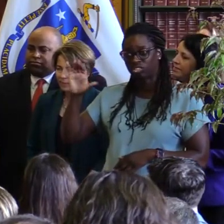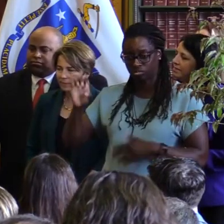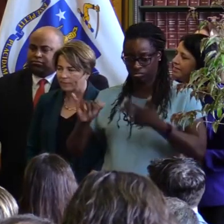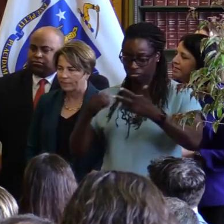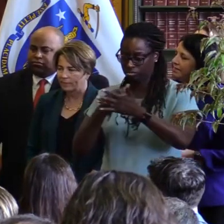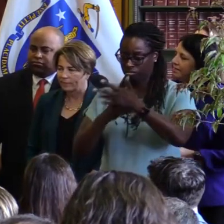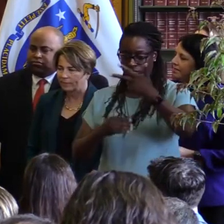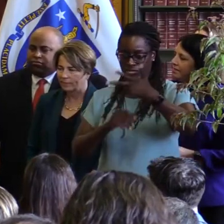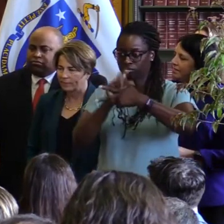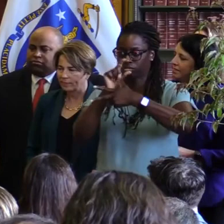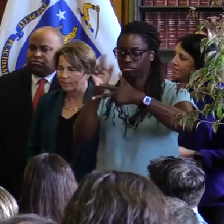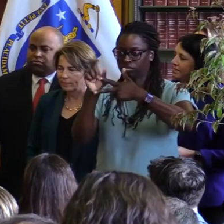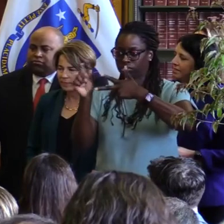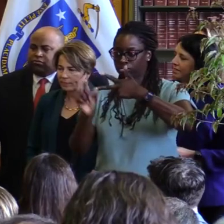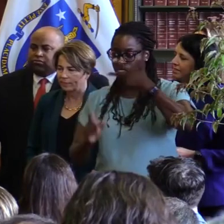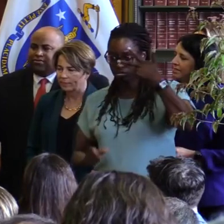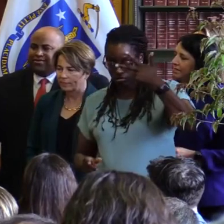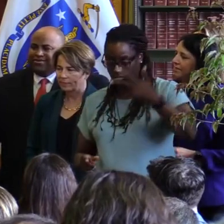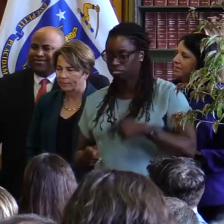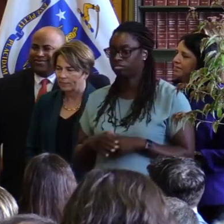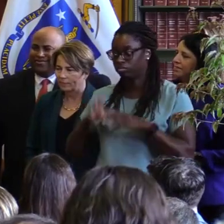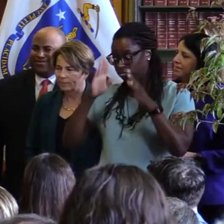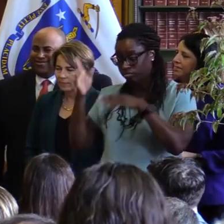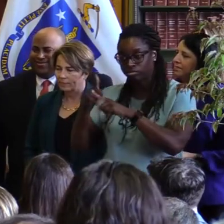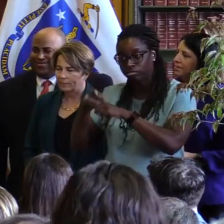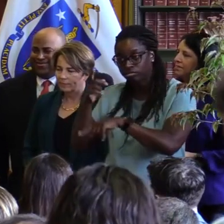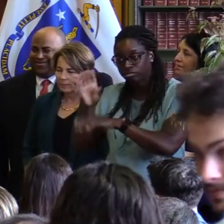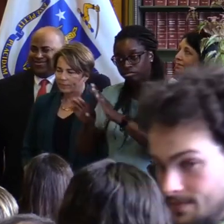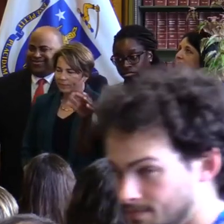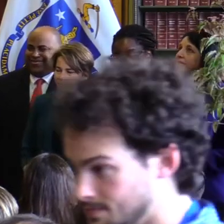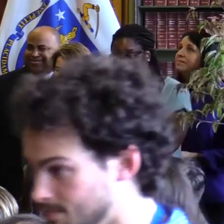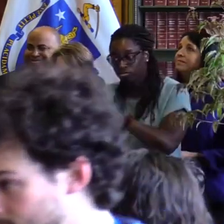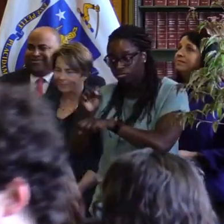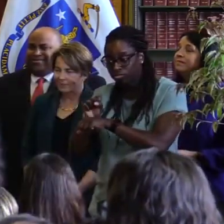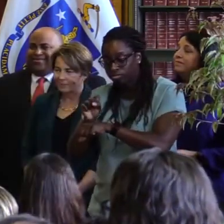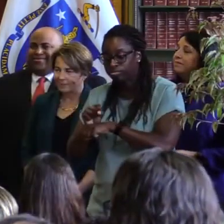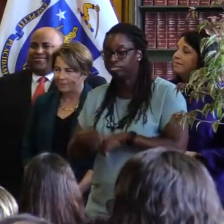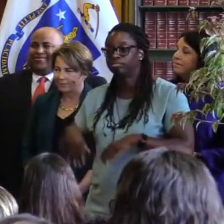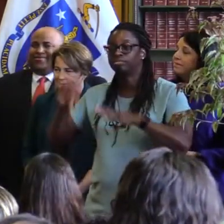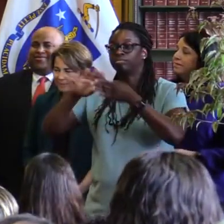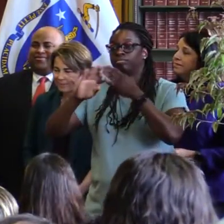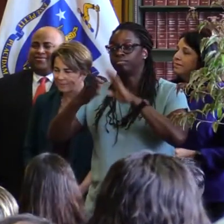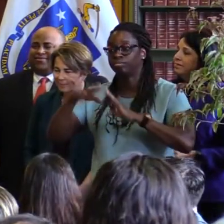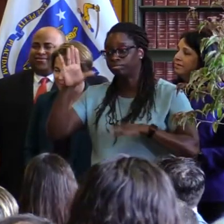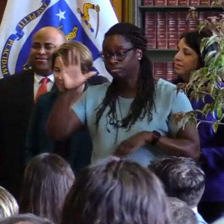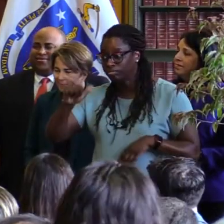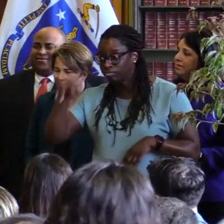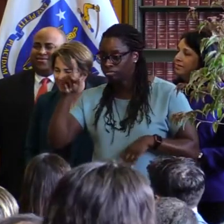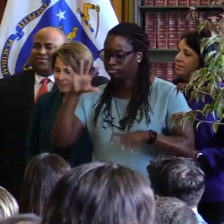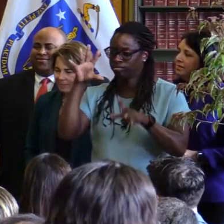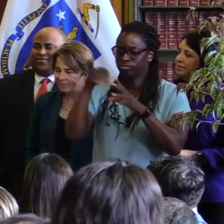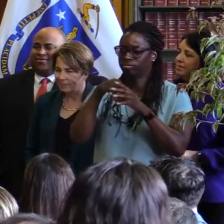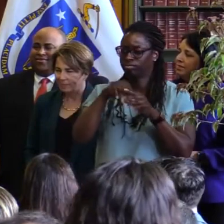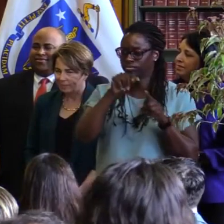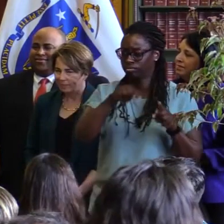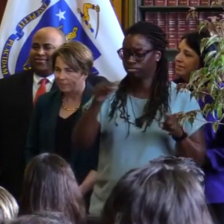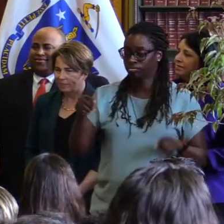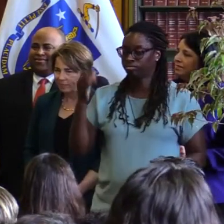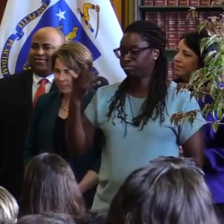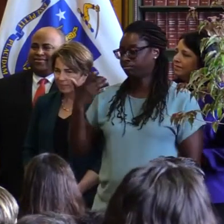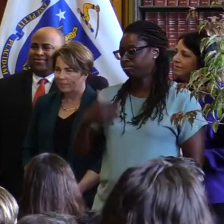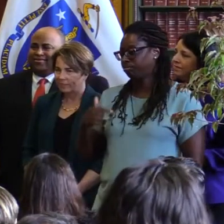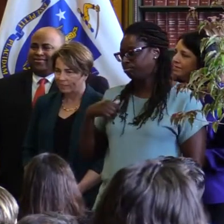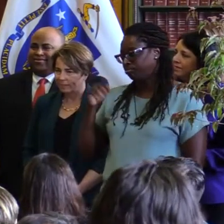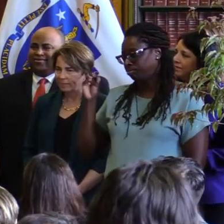This bank will have a role in all of those things. I am Mindy Luber. I do work with 150 global companies